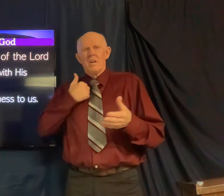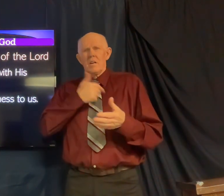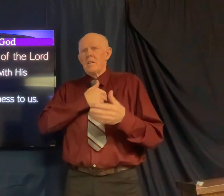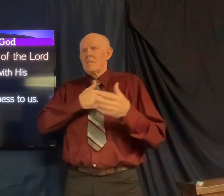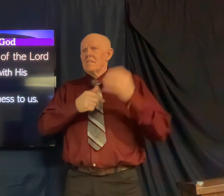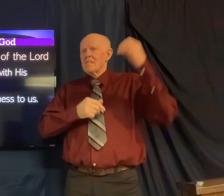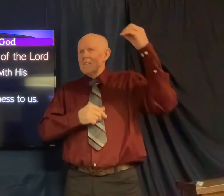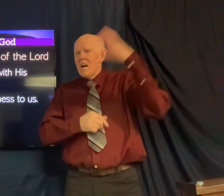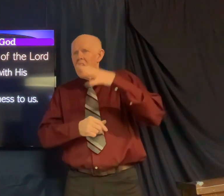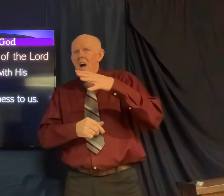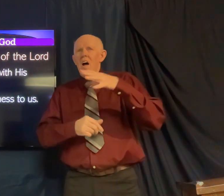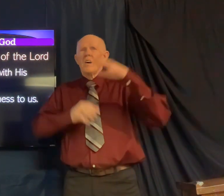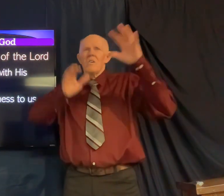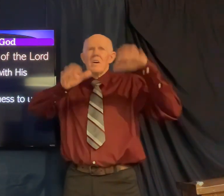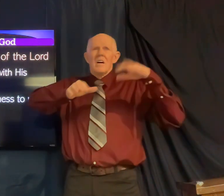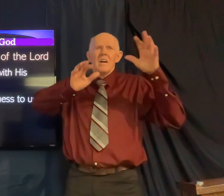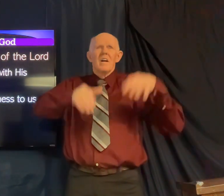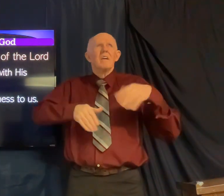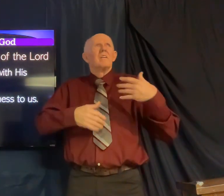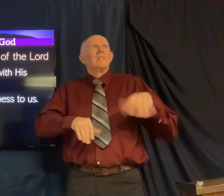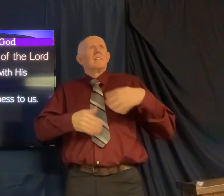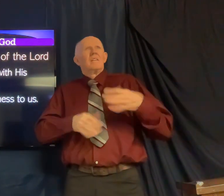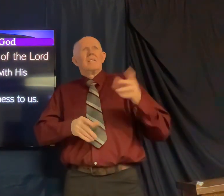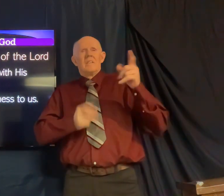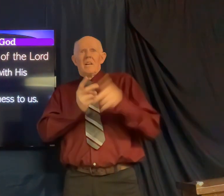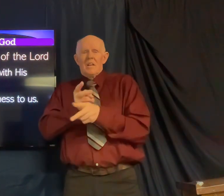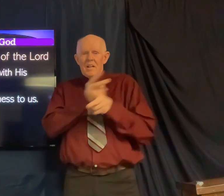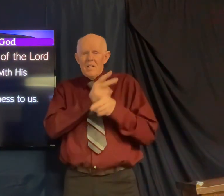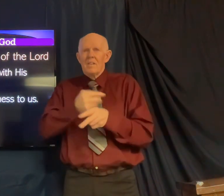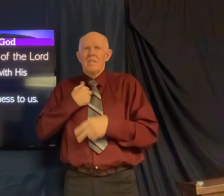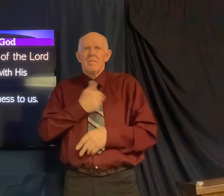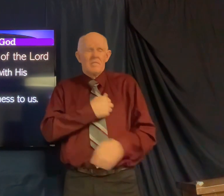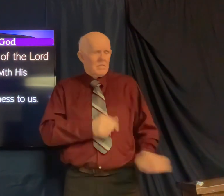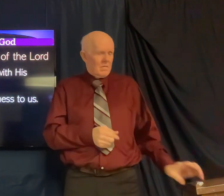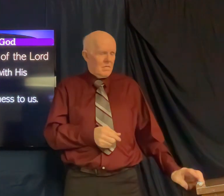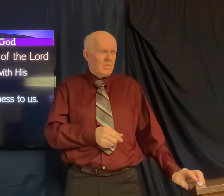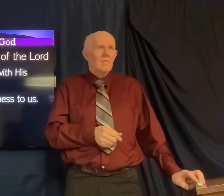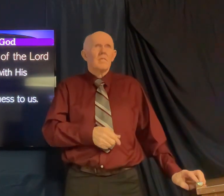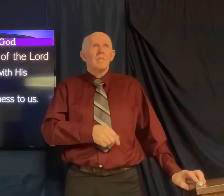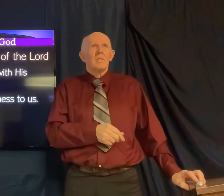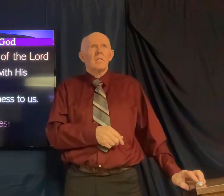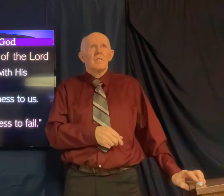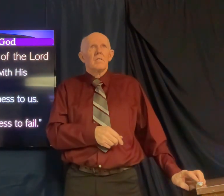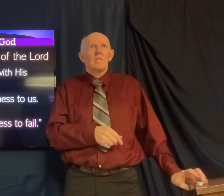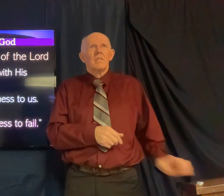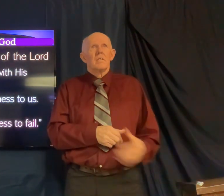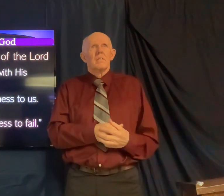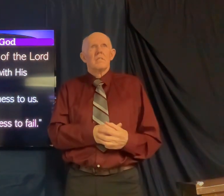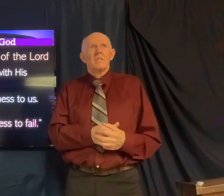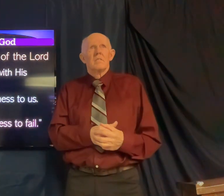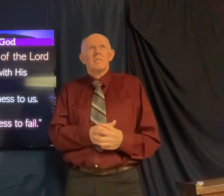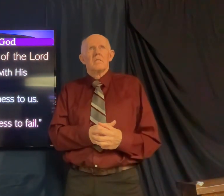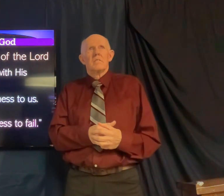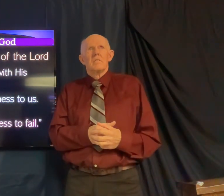Psalms 89:3. We need the sun, the rain. He takes care of us.